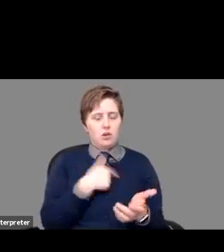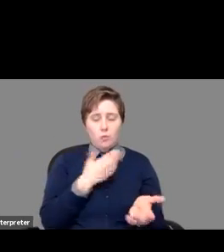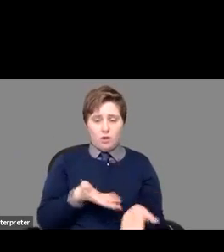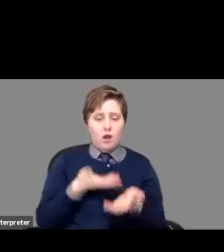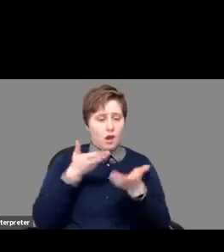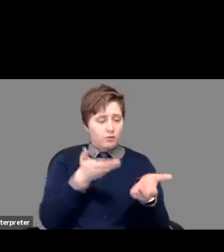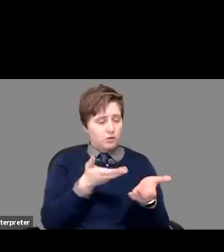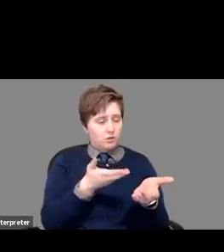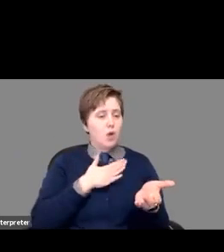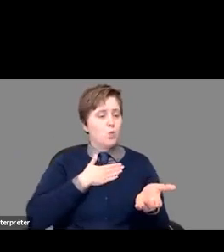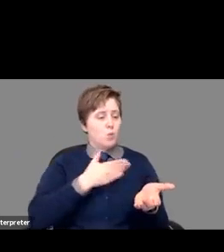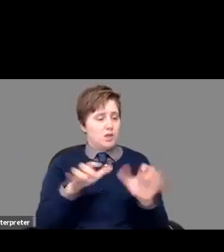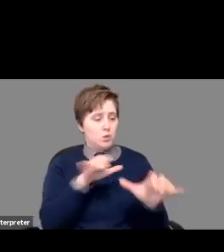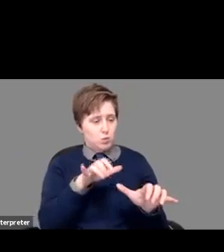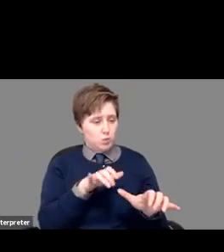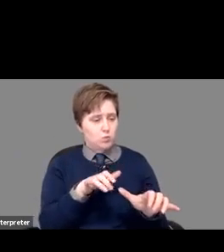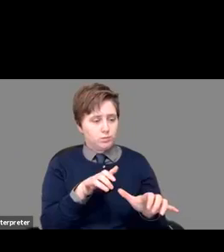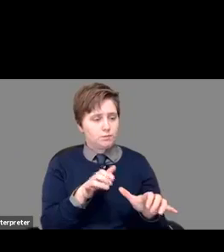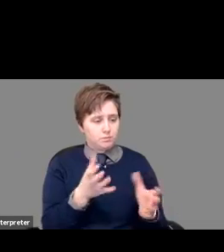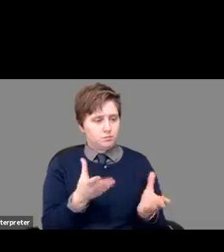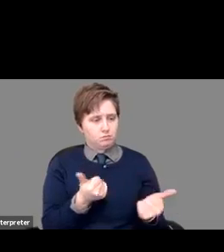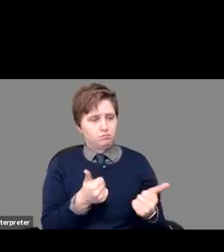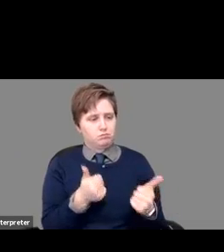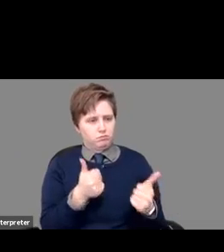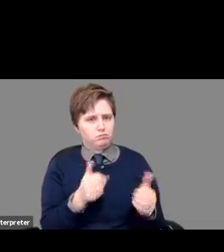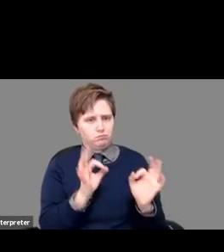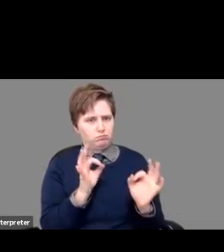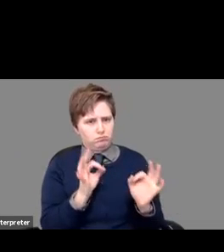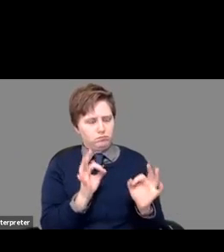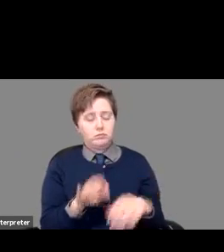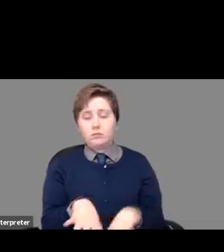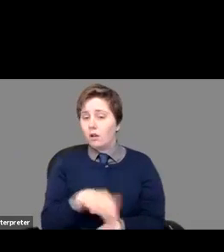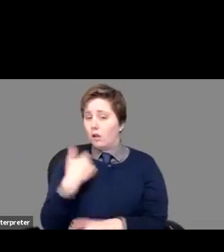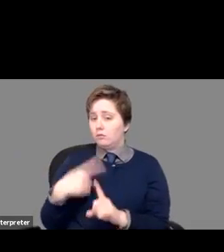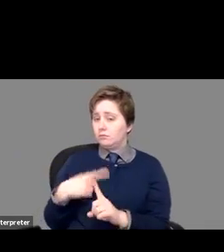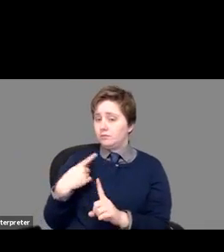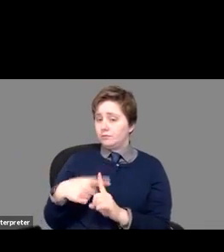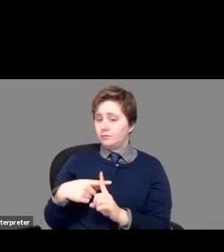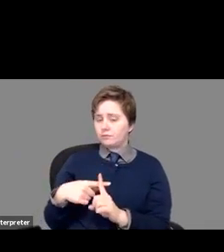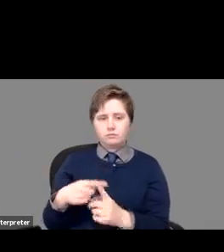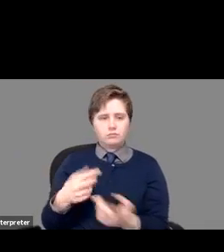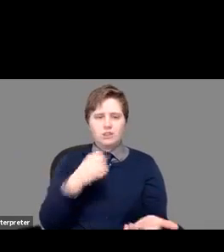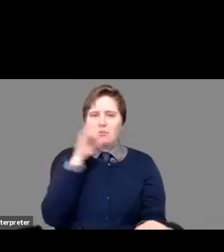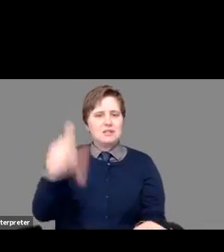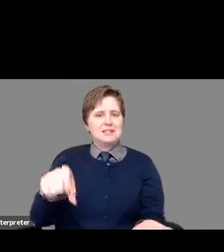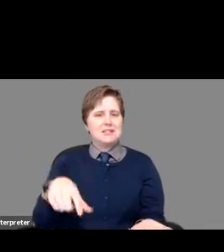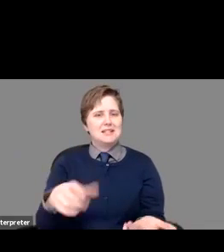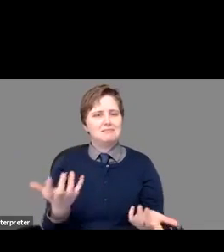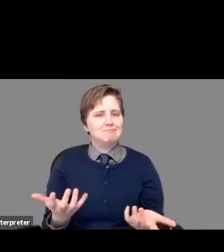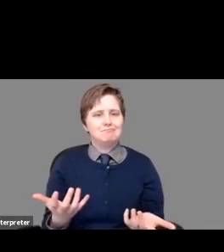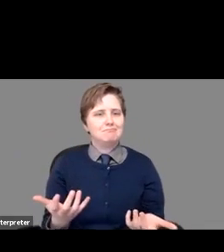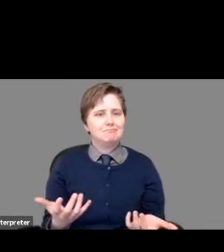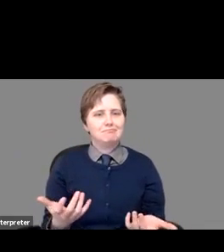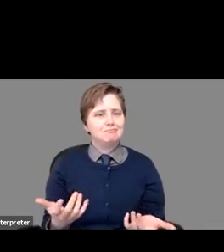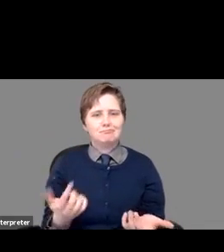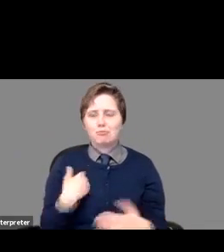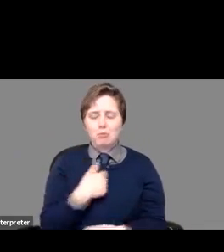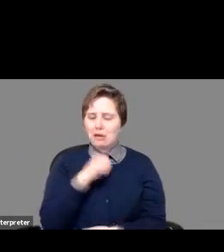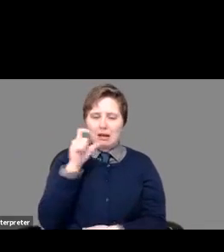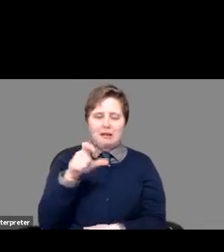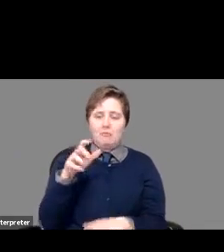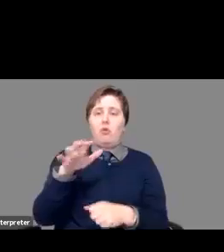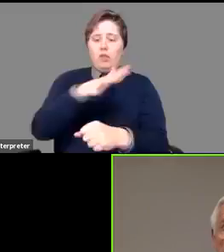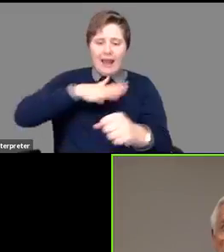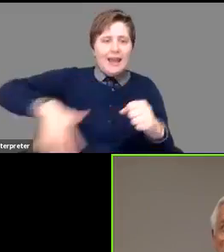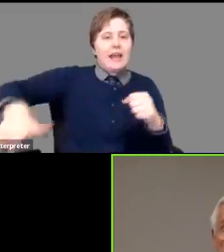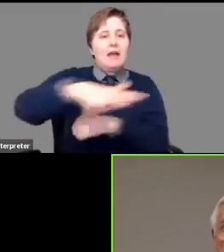and we were willing to do. And then the other good news is that it wasn't necessary to make it a regional distribution.